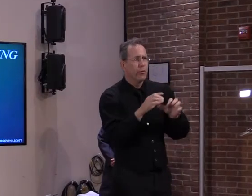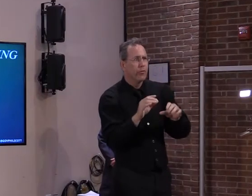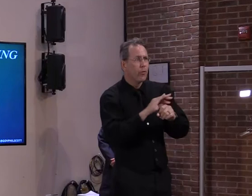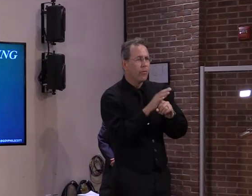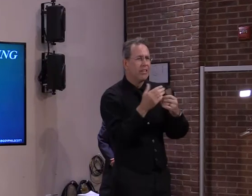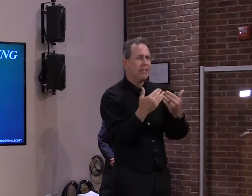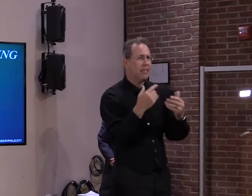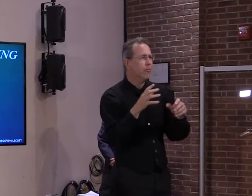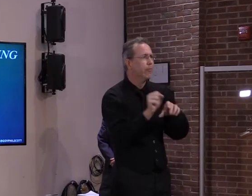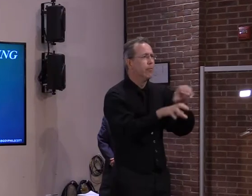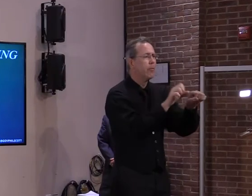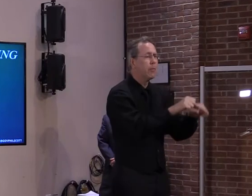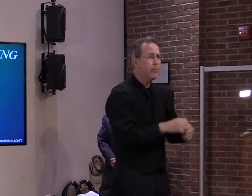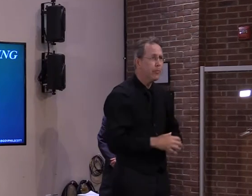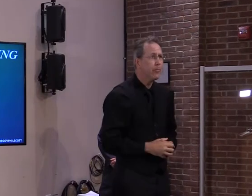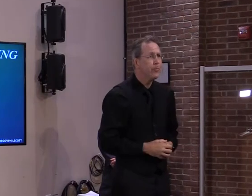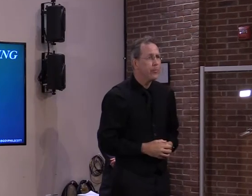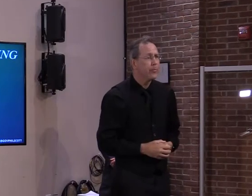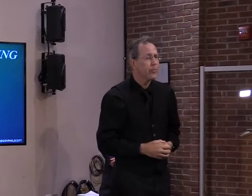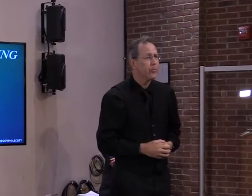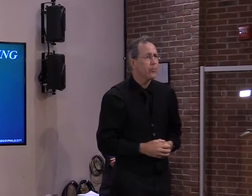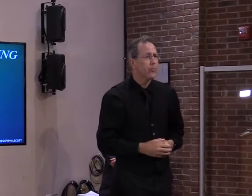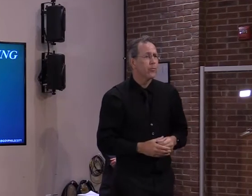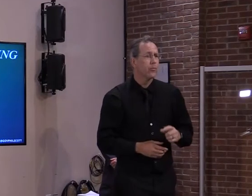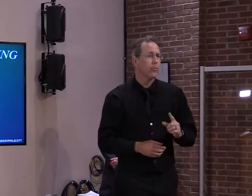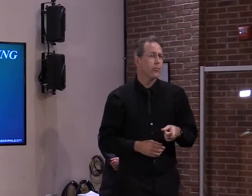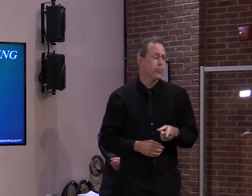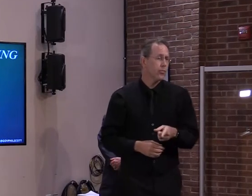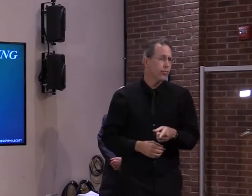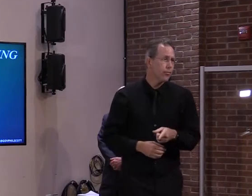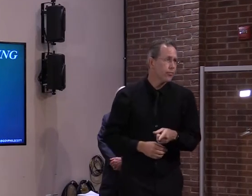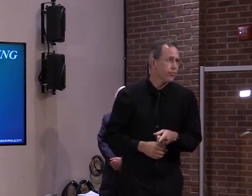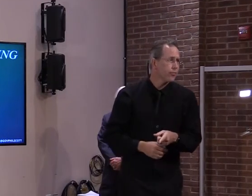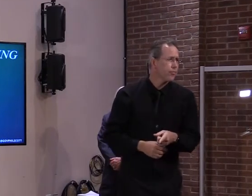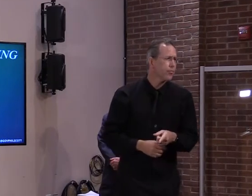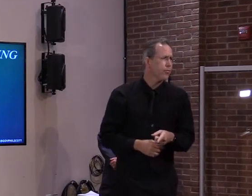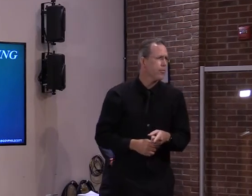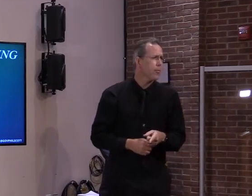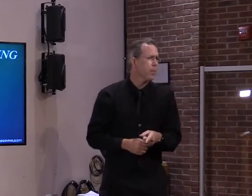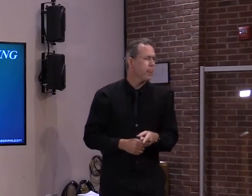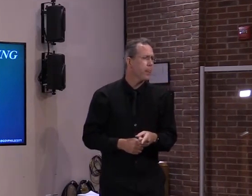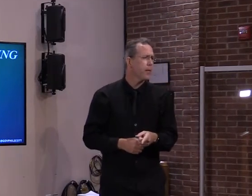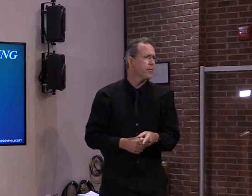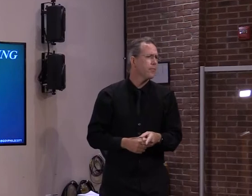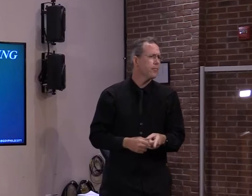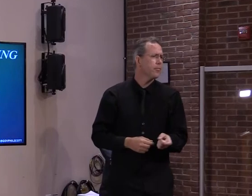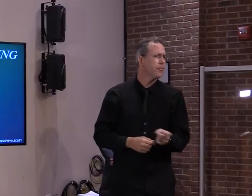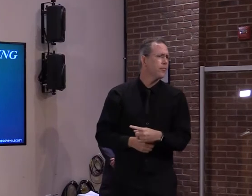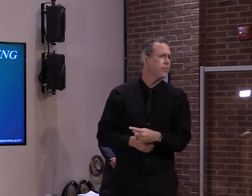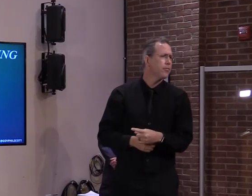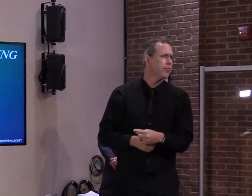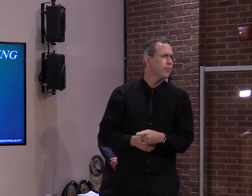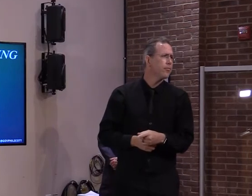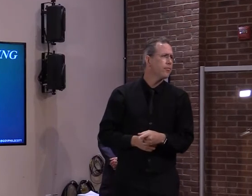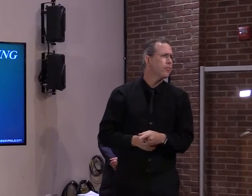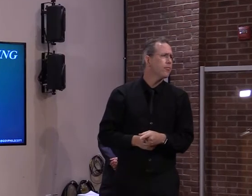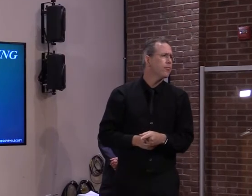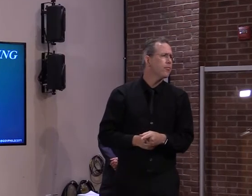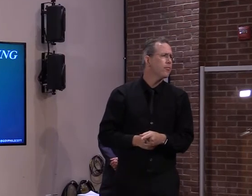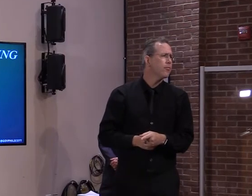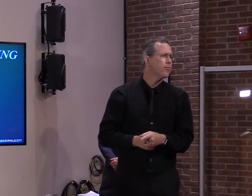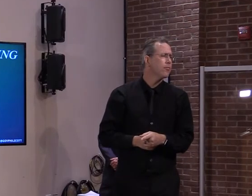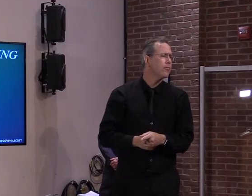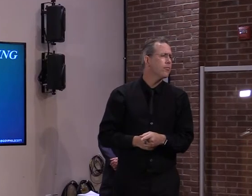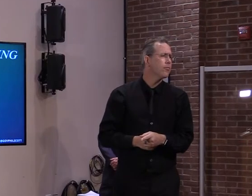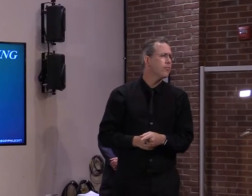Dr. Levine, one quick follow-up on that. Do you anticipate Delta, the Delta variant, to continue to grow